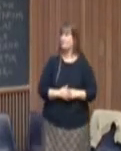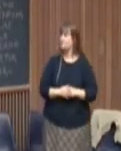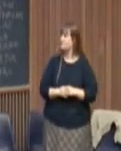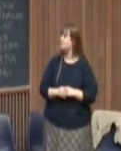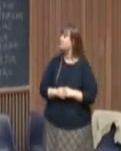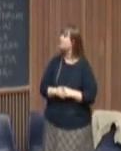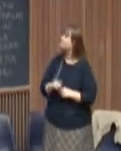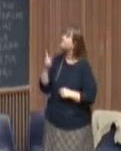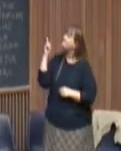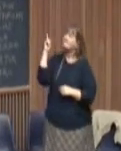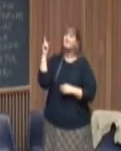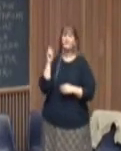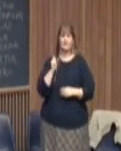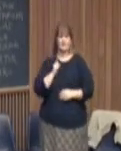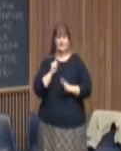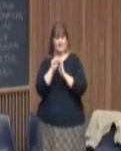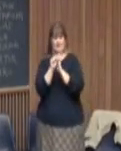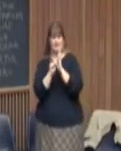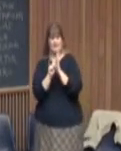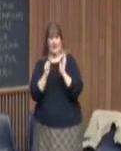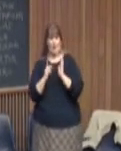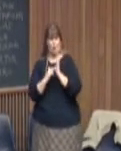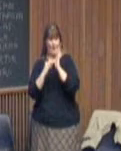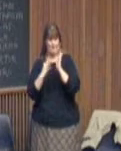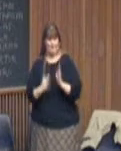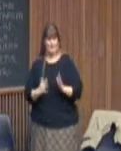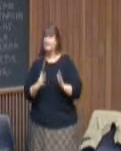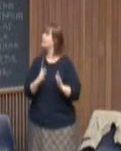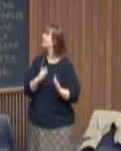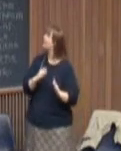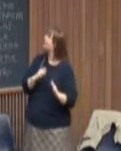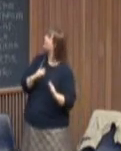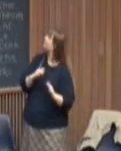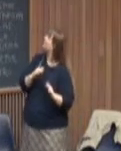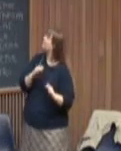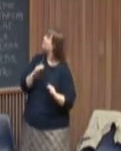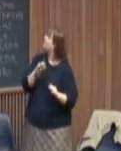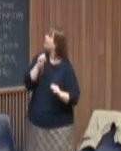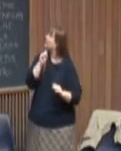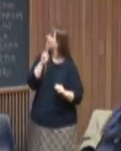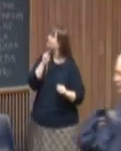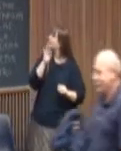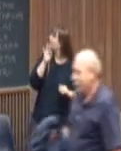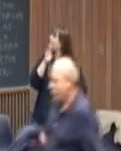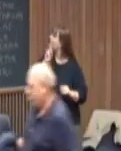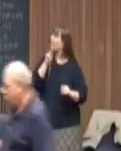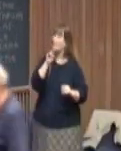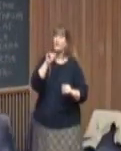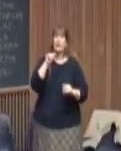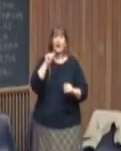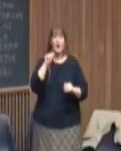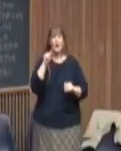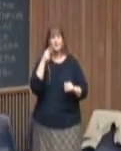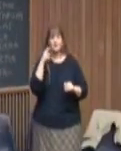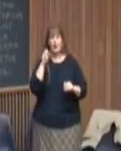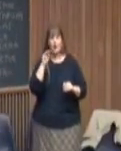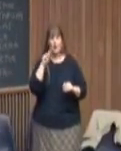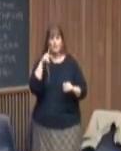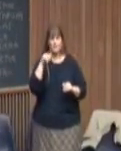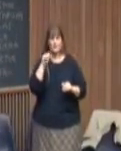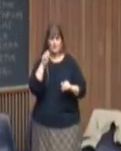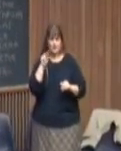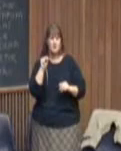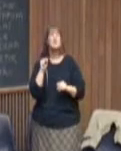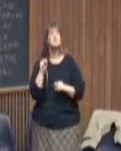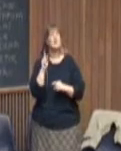This is State Representative Sempronia Thompson, and she was the sponsor of the law that passed in 2001 in the House side. And